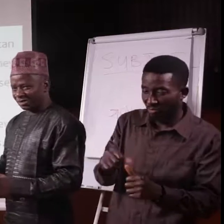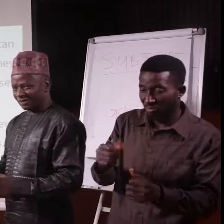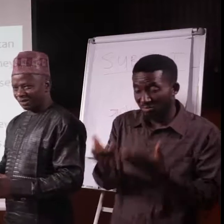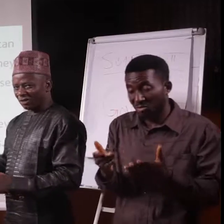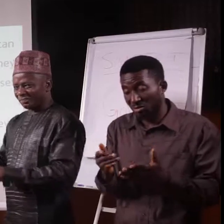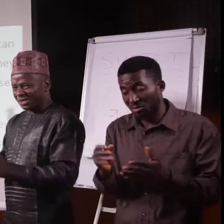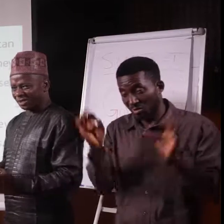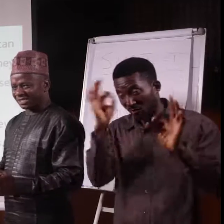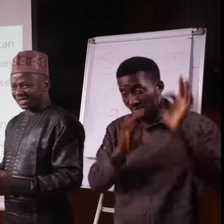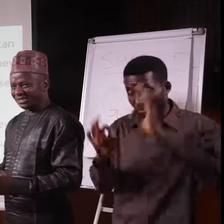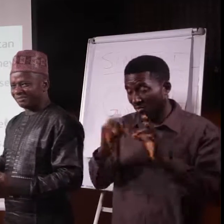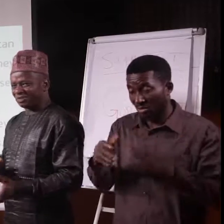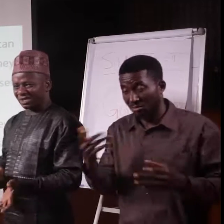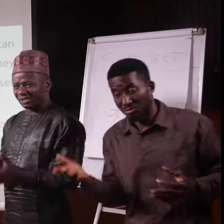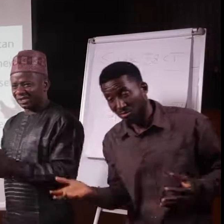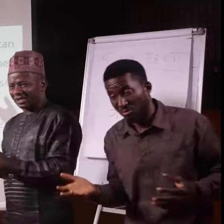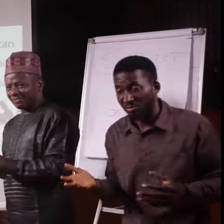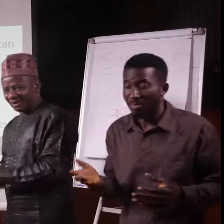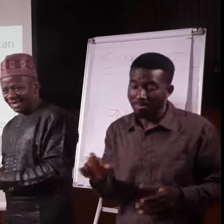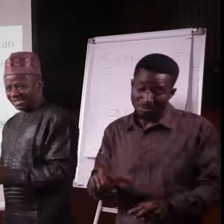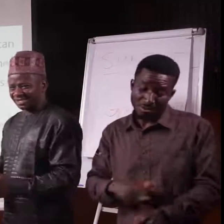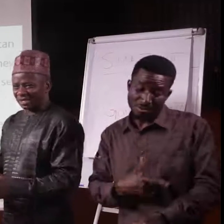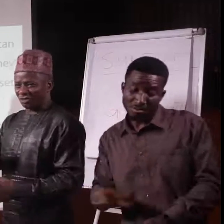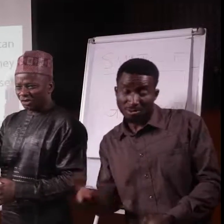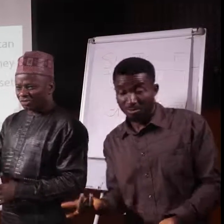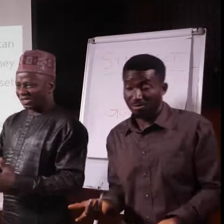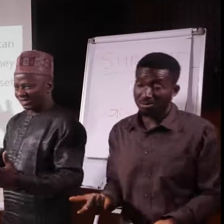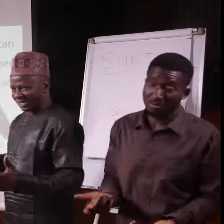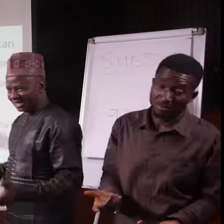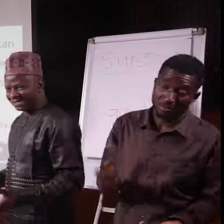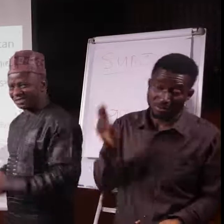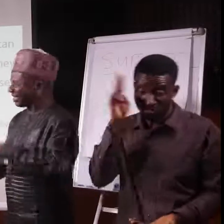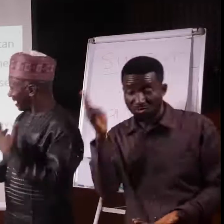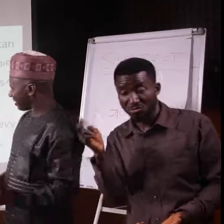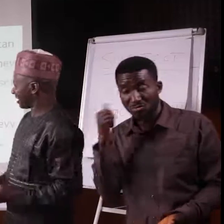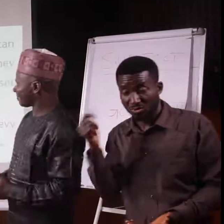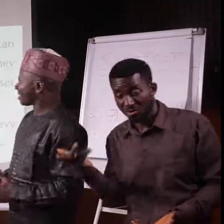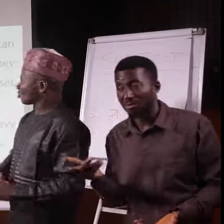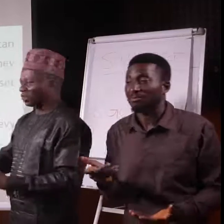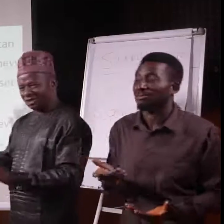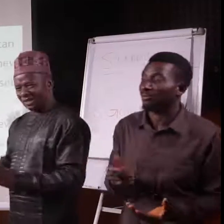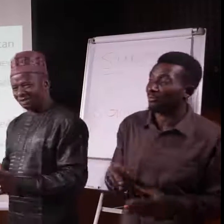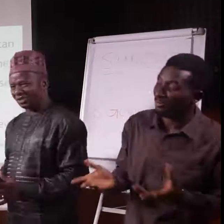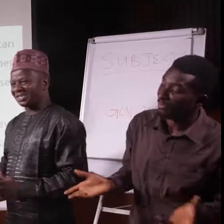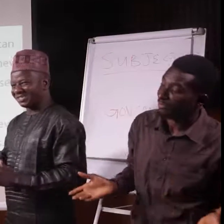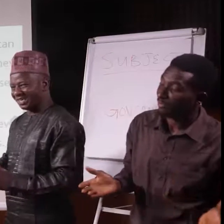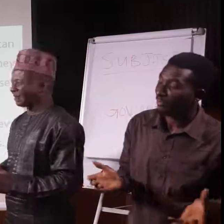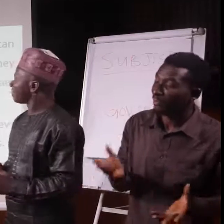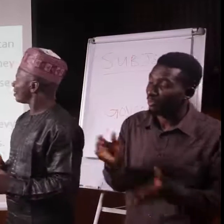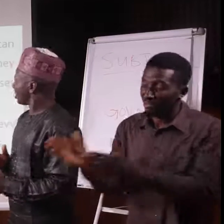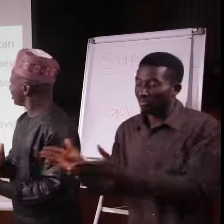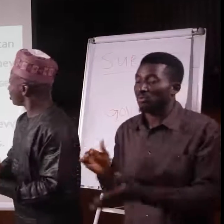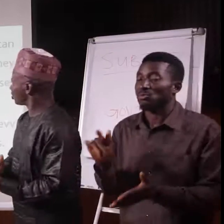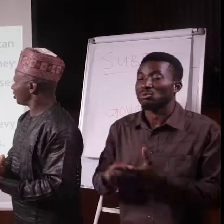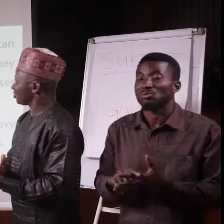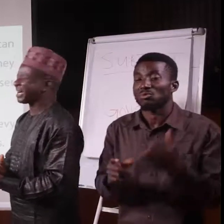dispute or misunderstanding between brother and sister or uncle and auntie and the like. So customary court is there